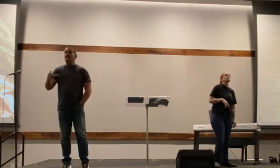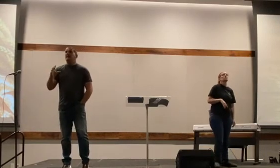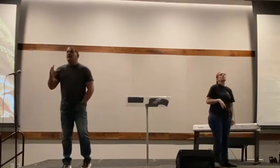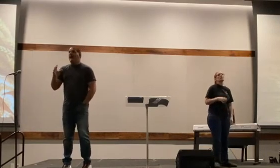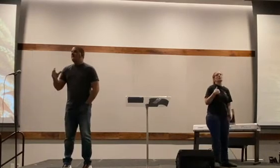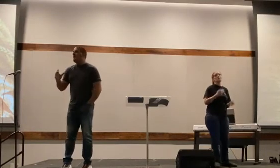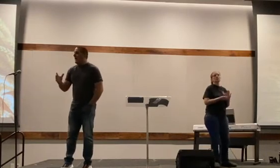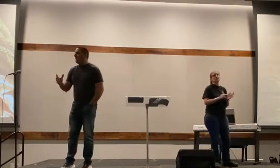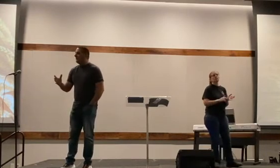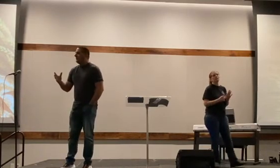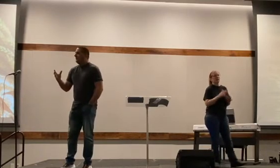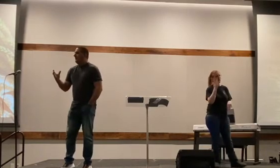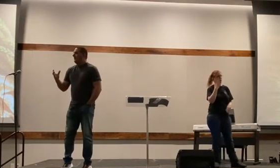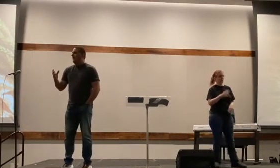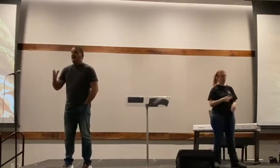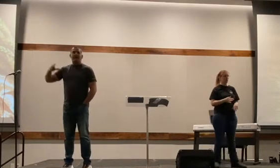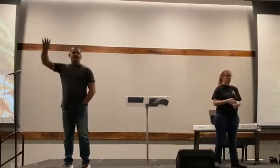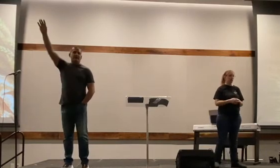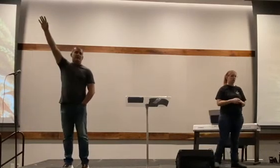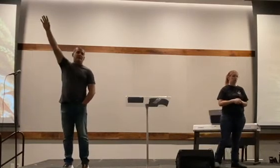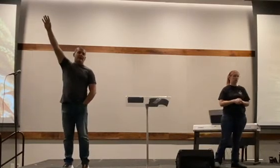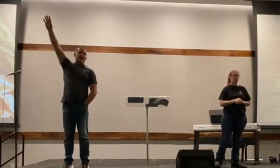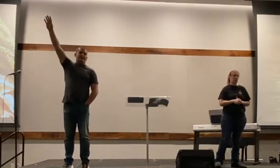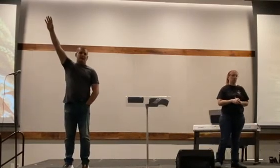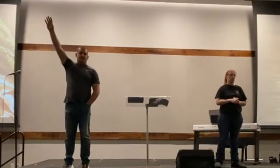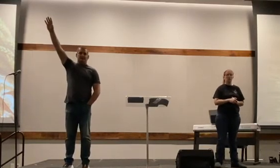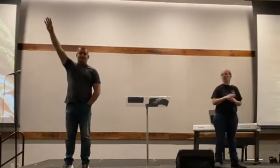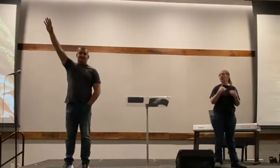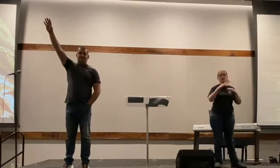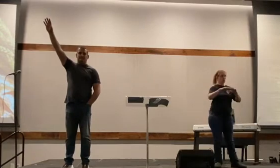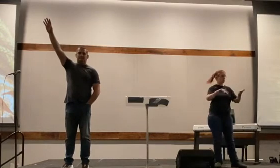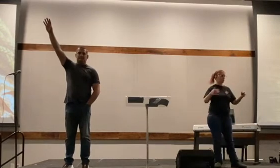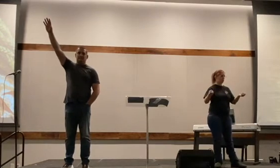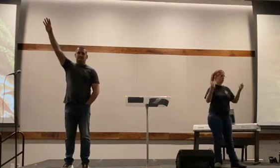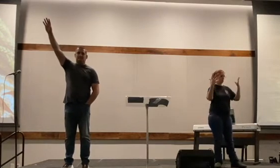I mean, how many of you have children?